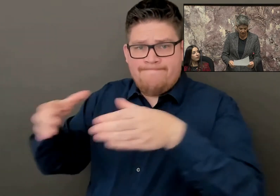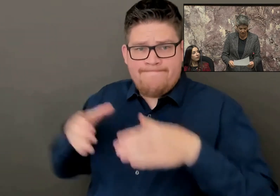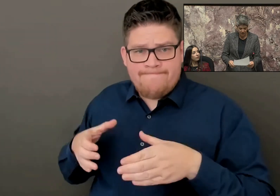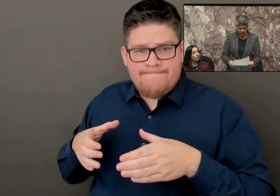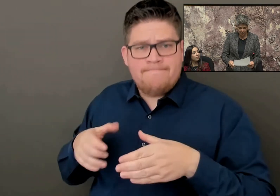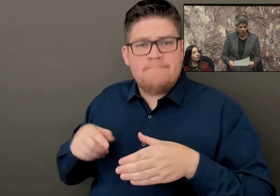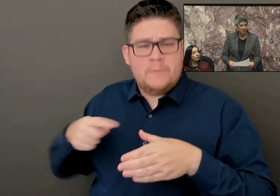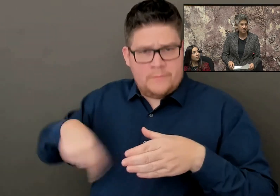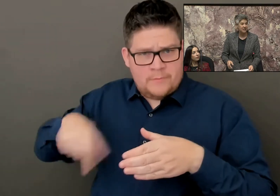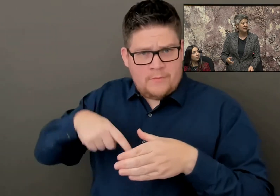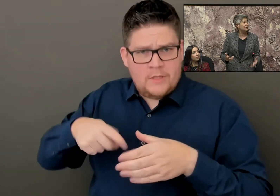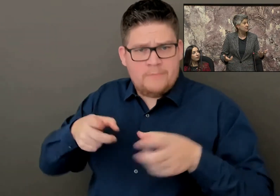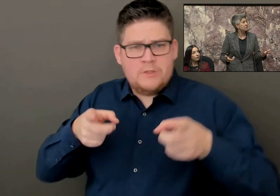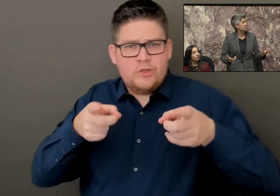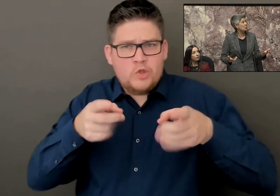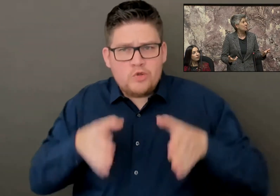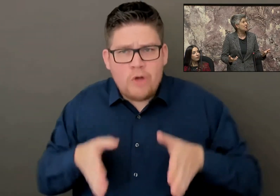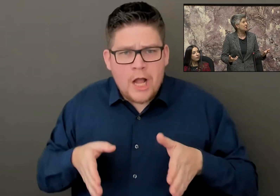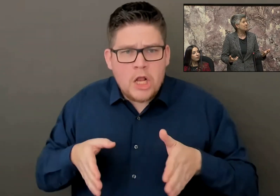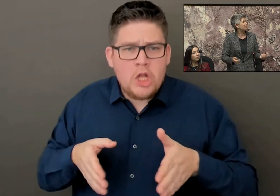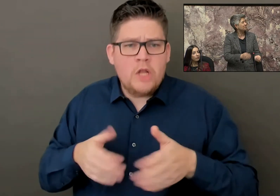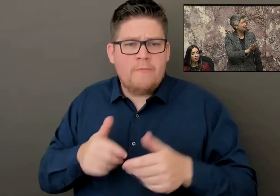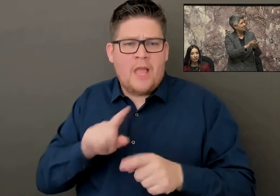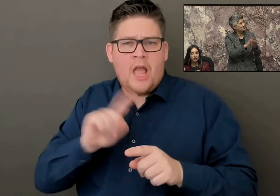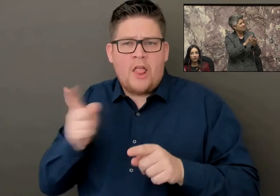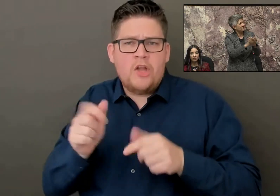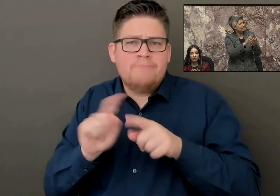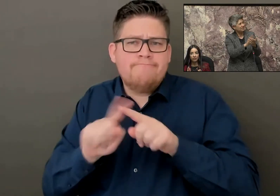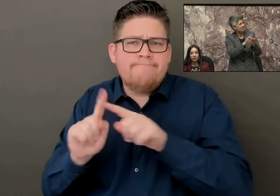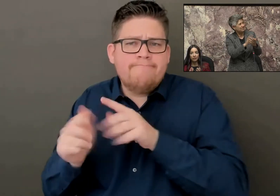and please join me in giving them a very warm welcome.